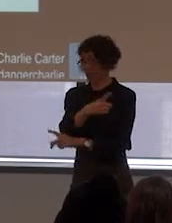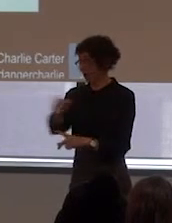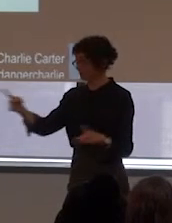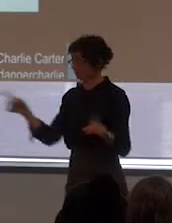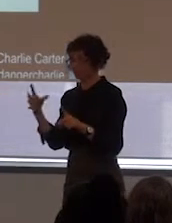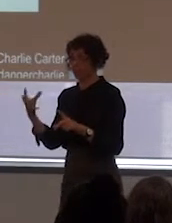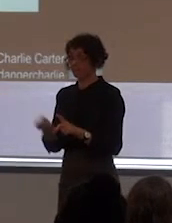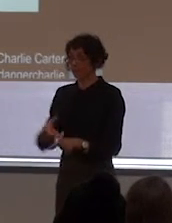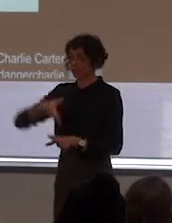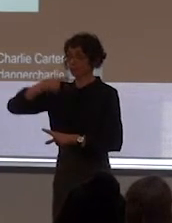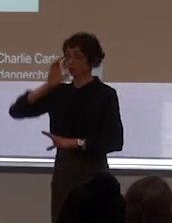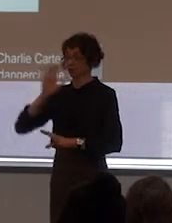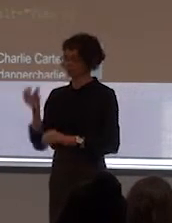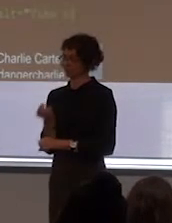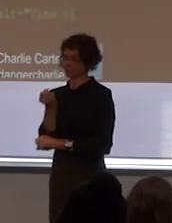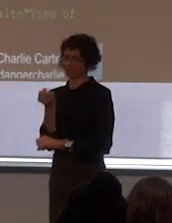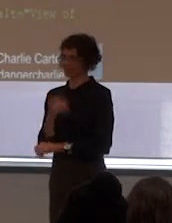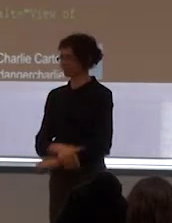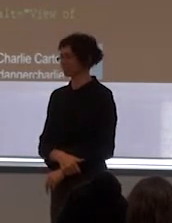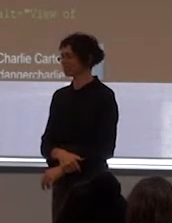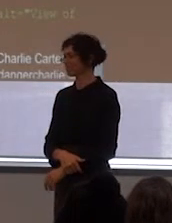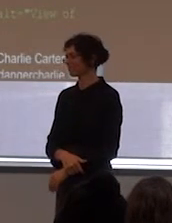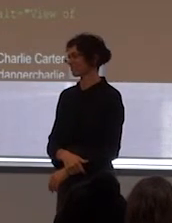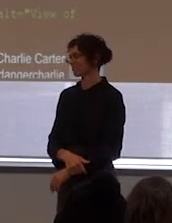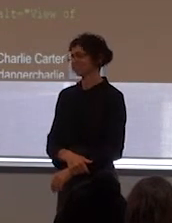that is the CAPTCHA drinking game.